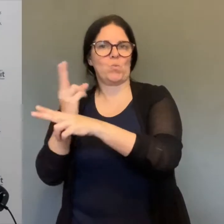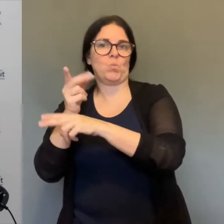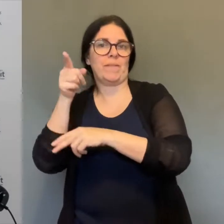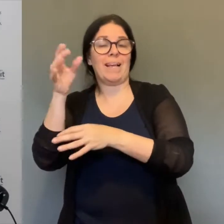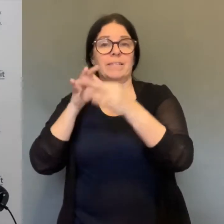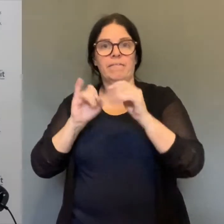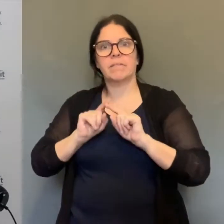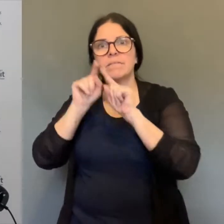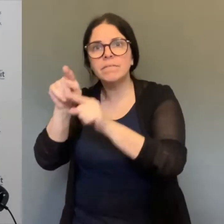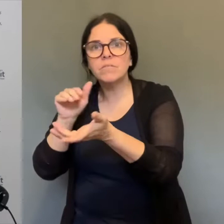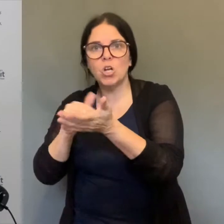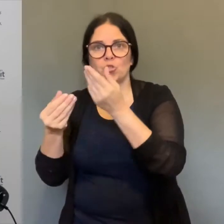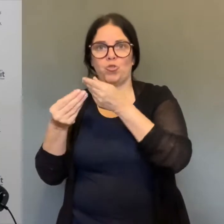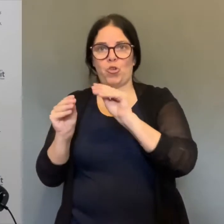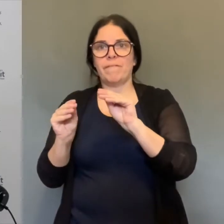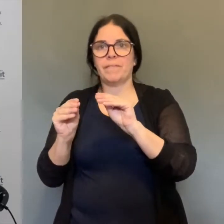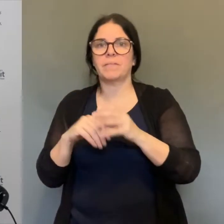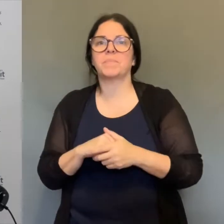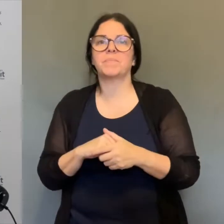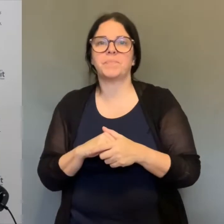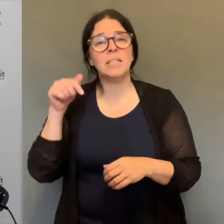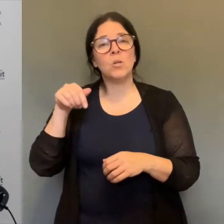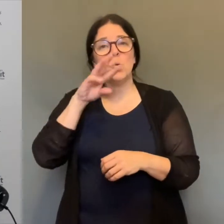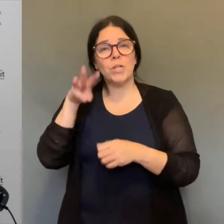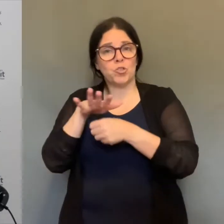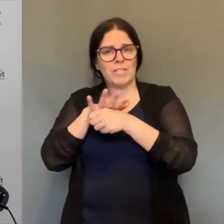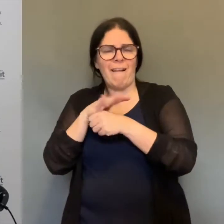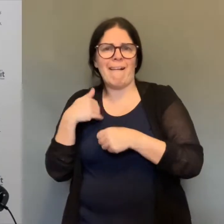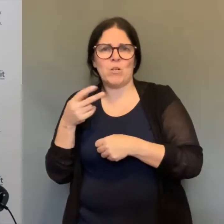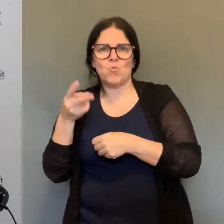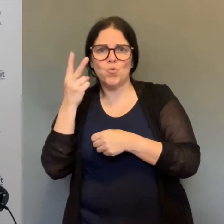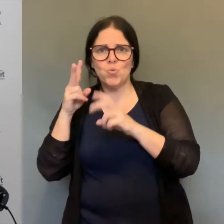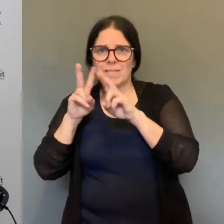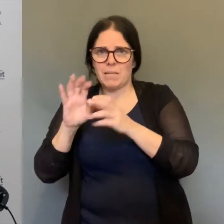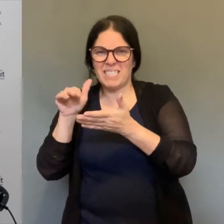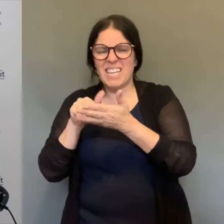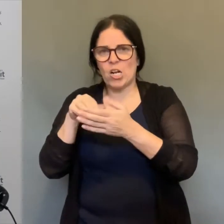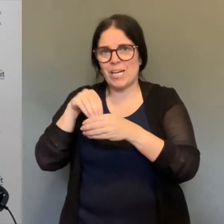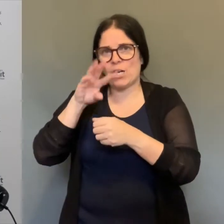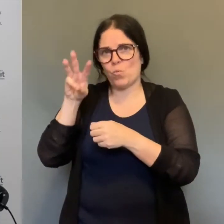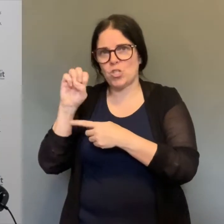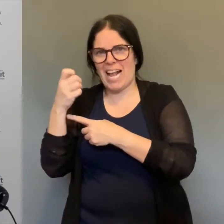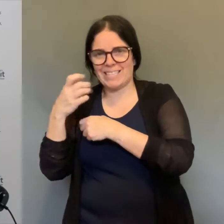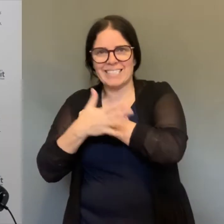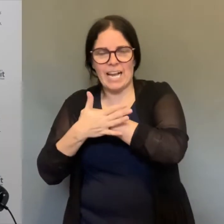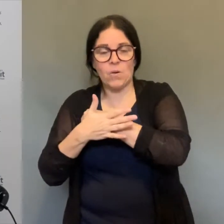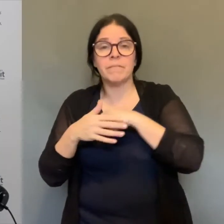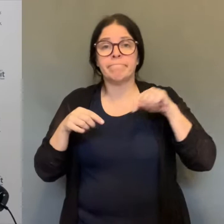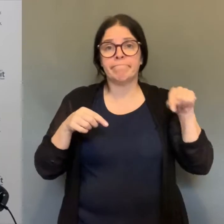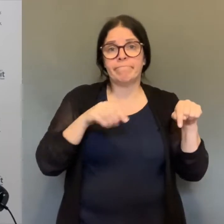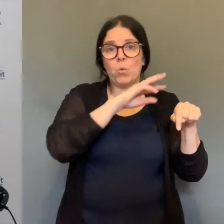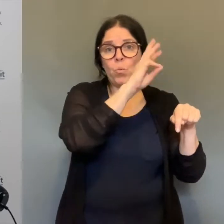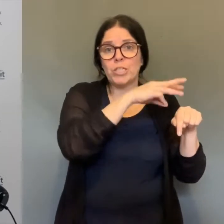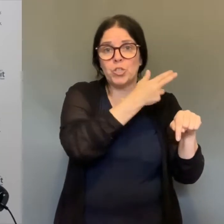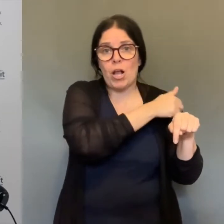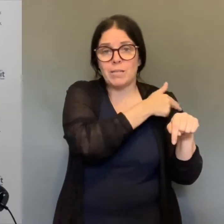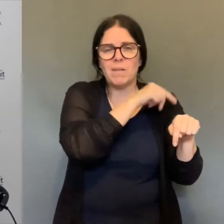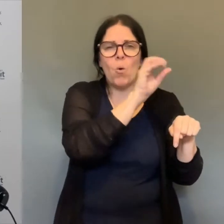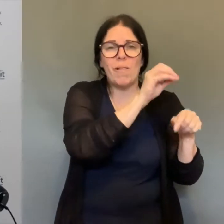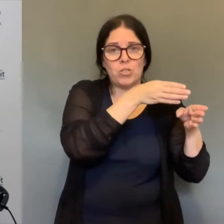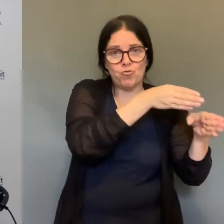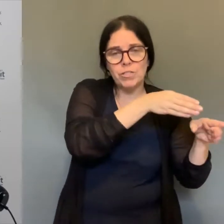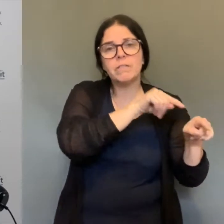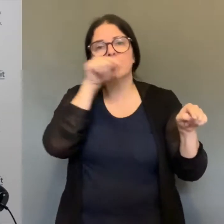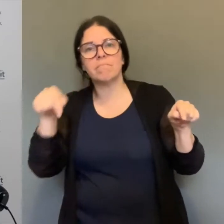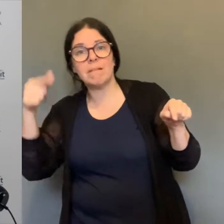and staff in long-term care facilities and retirement homes, and residents in the community referred for testing by the health unit or their